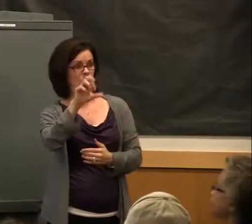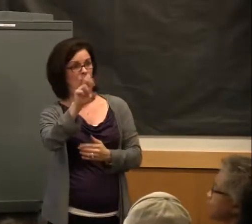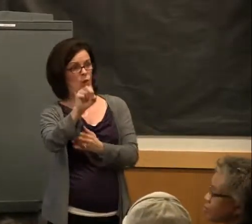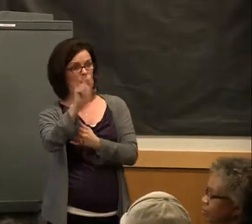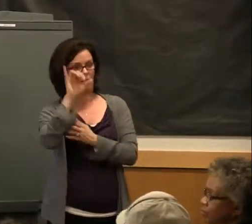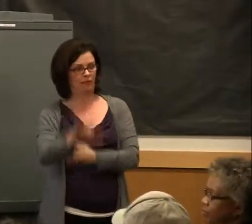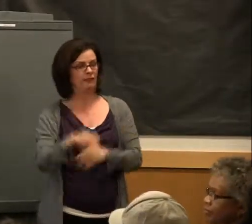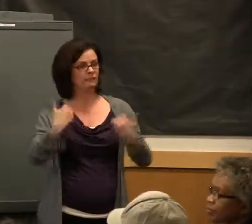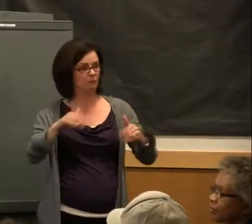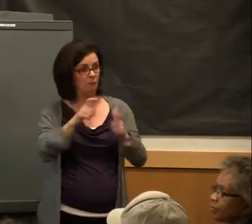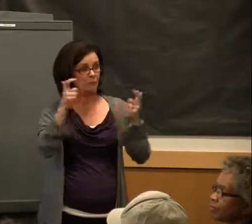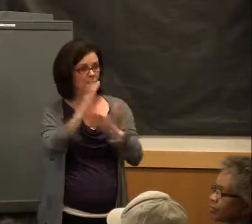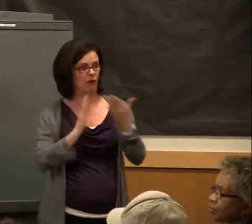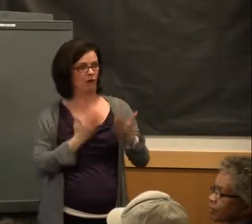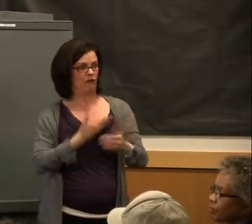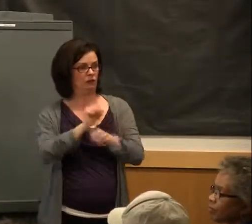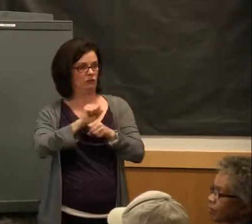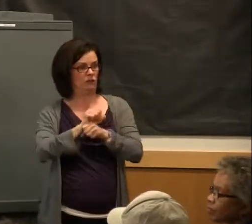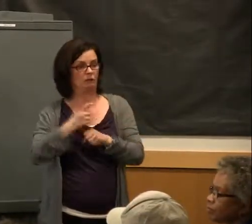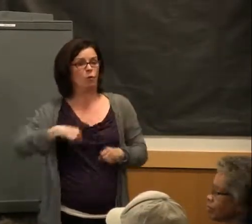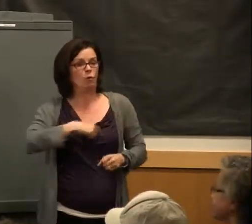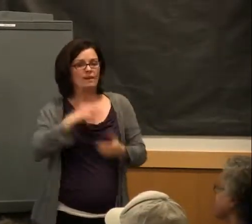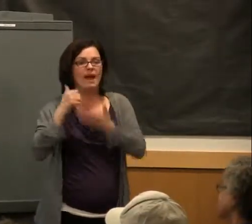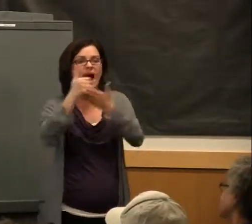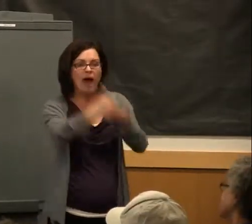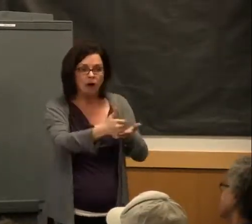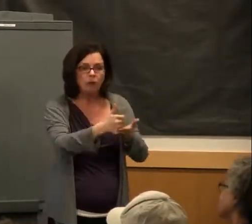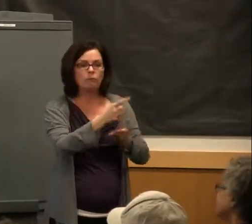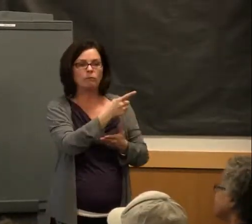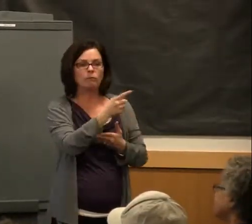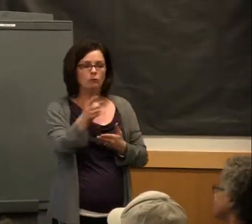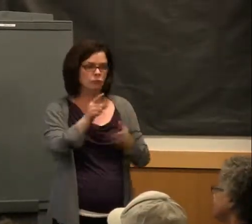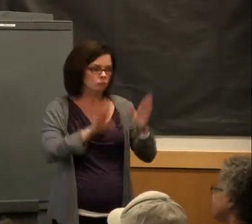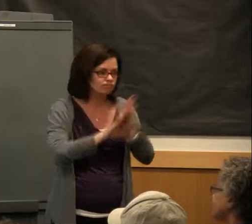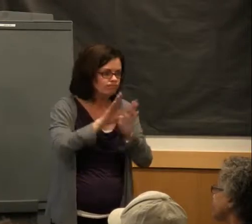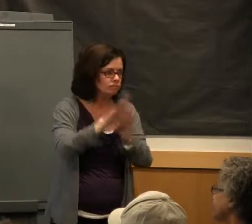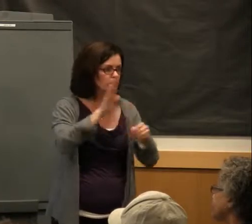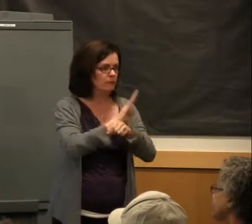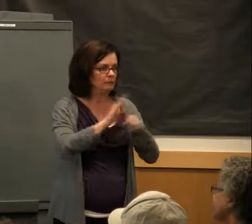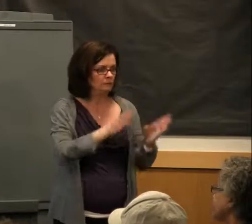part of what we do, is help you to put your business plan together.